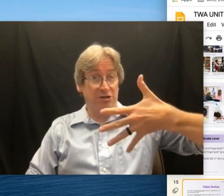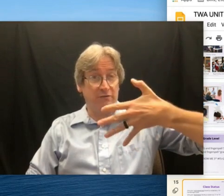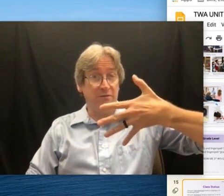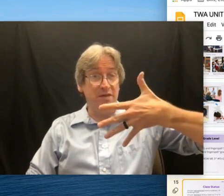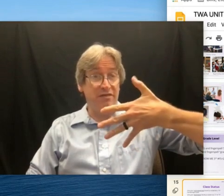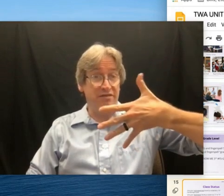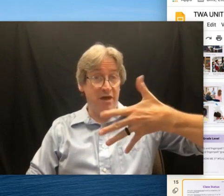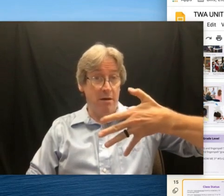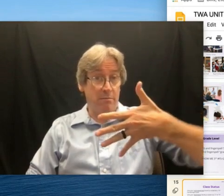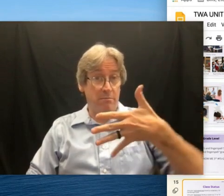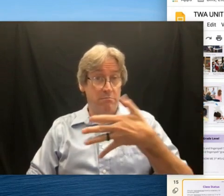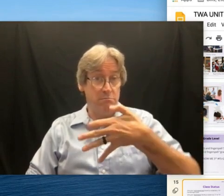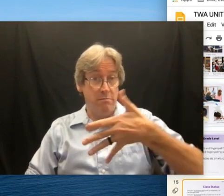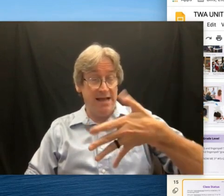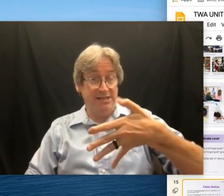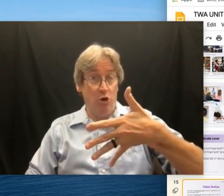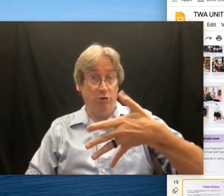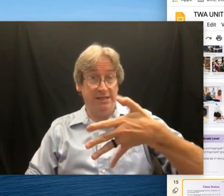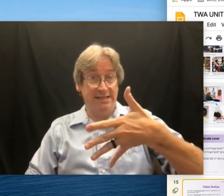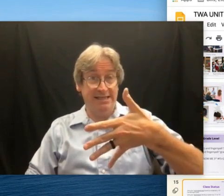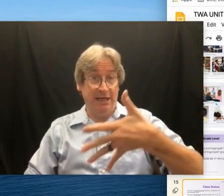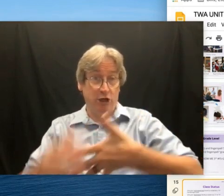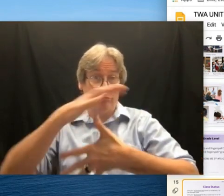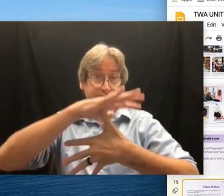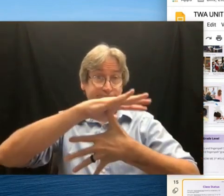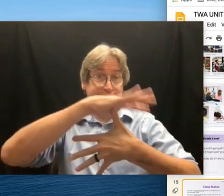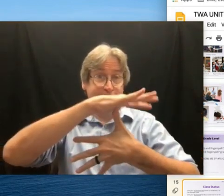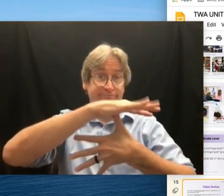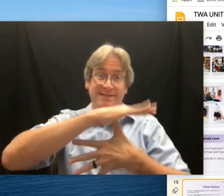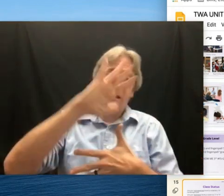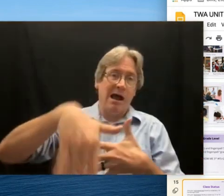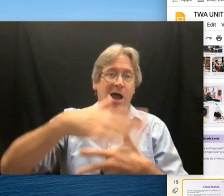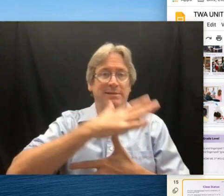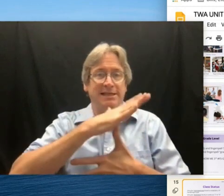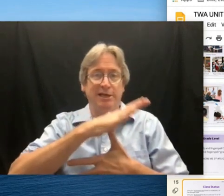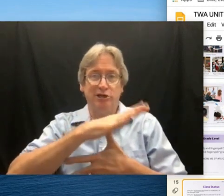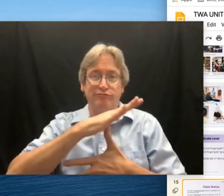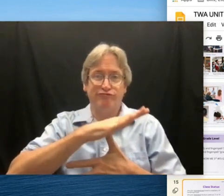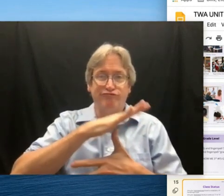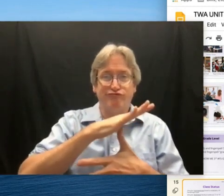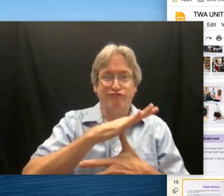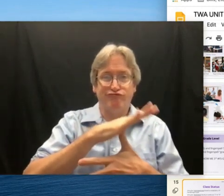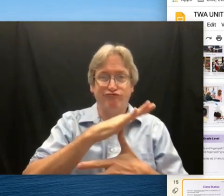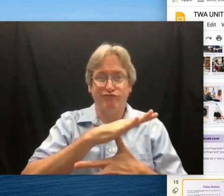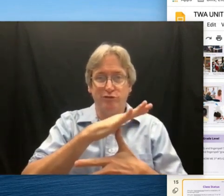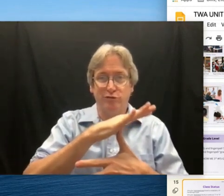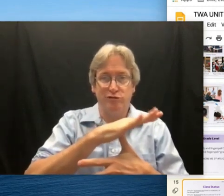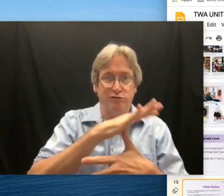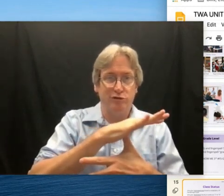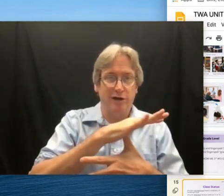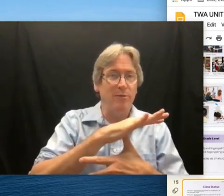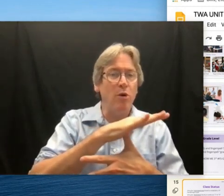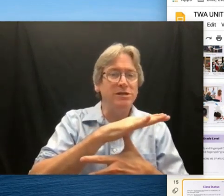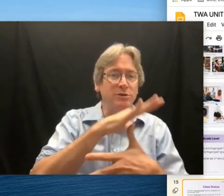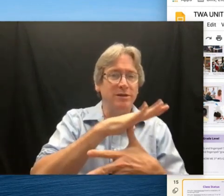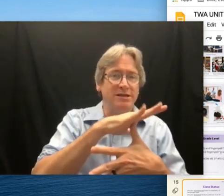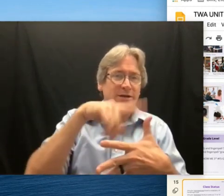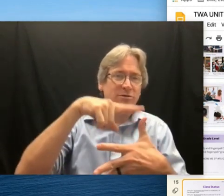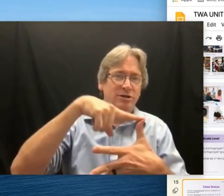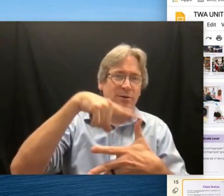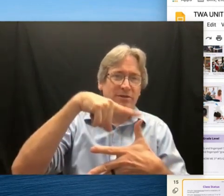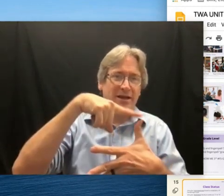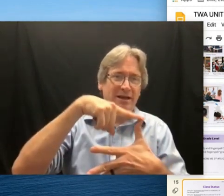we're going to start from the thumb as the oldest, the senior. I'm a senior. And we always do